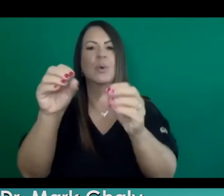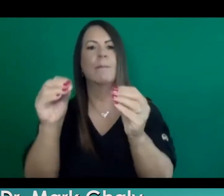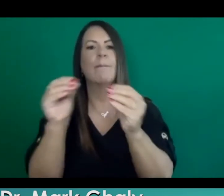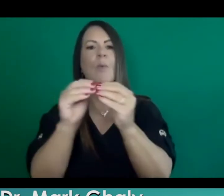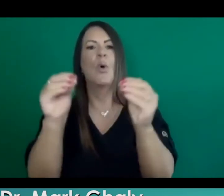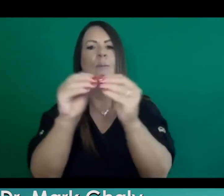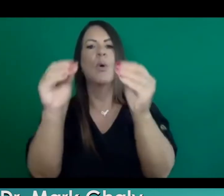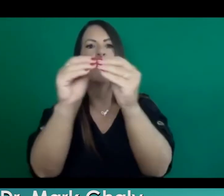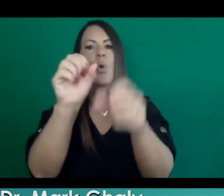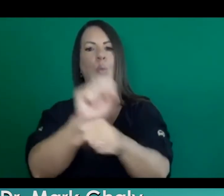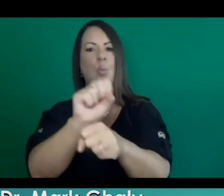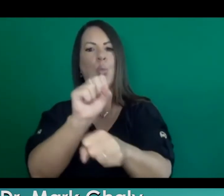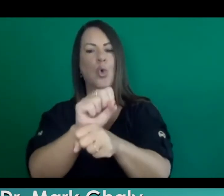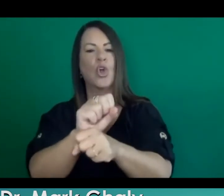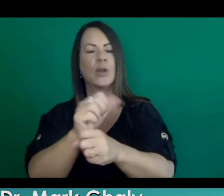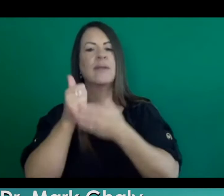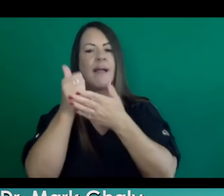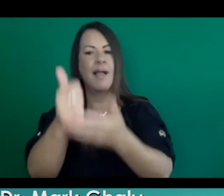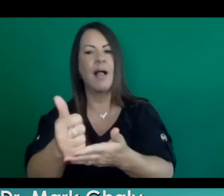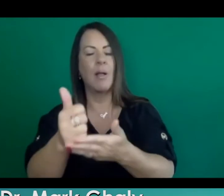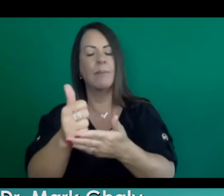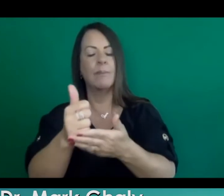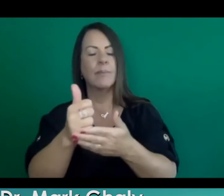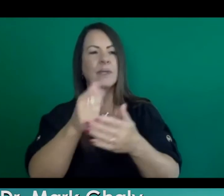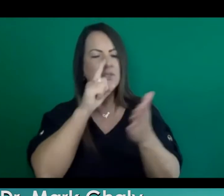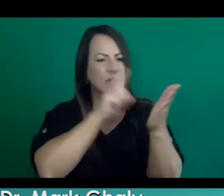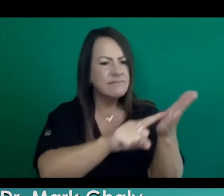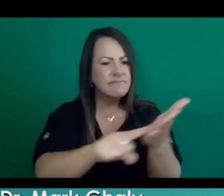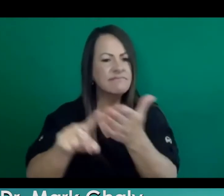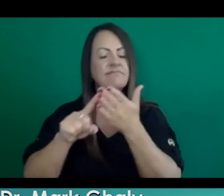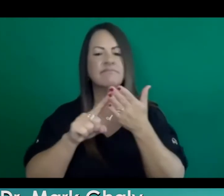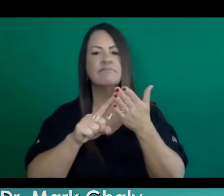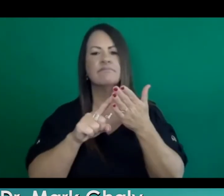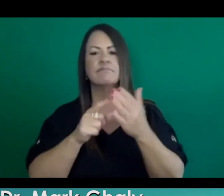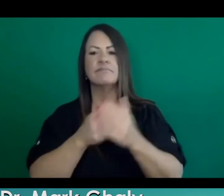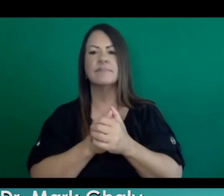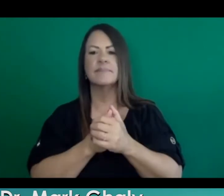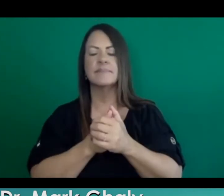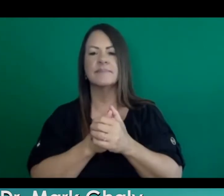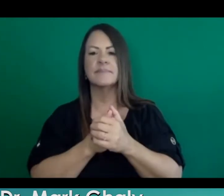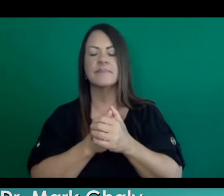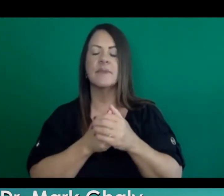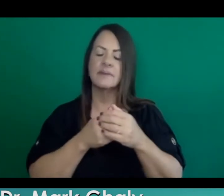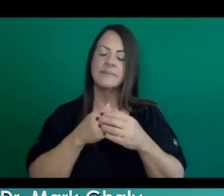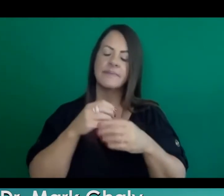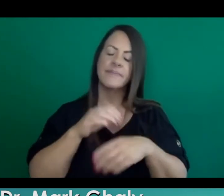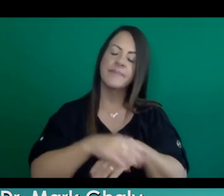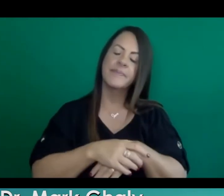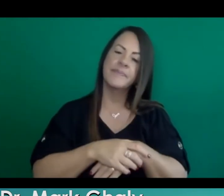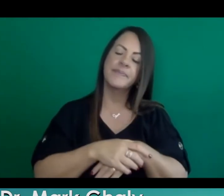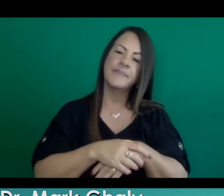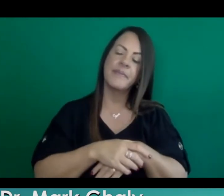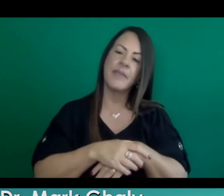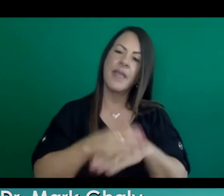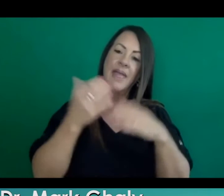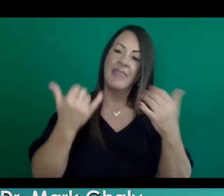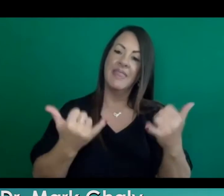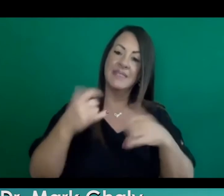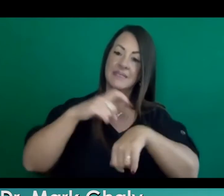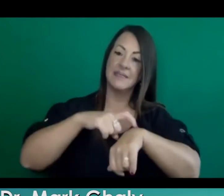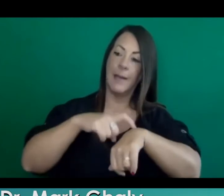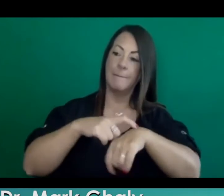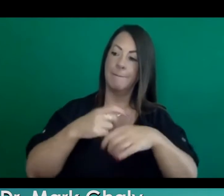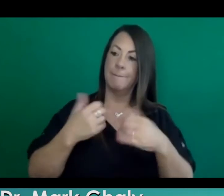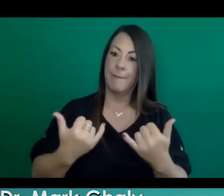more, quote, contact tracing and disease investigation in that tried and true public health way. At this moment, we